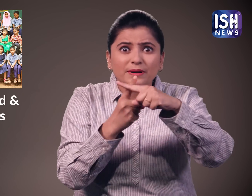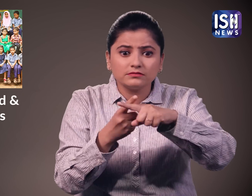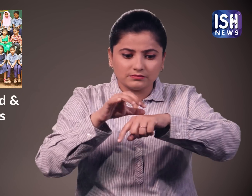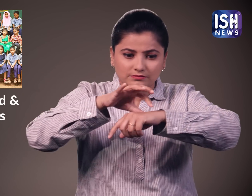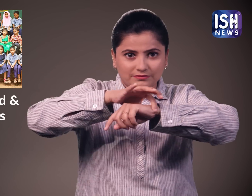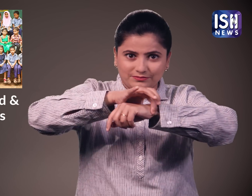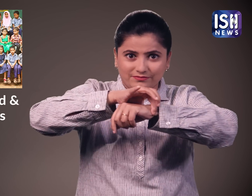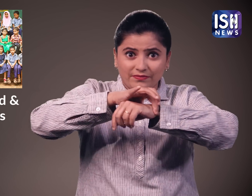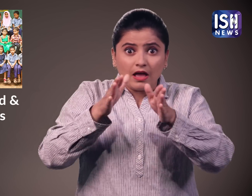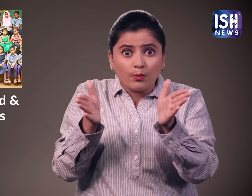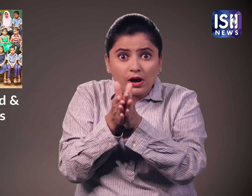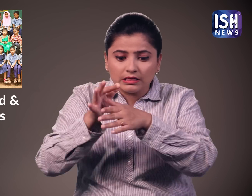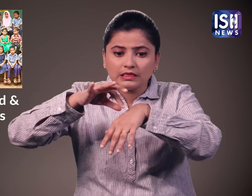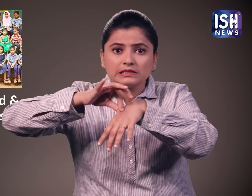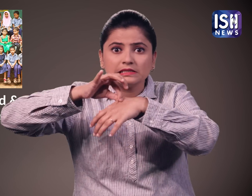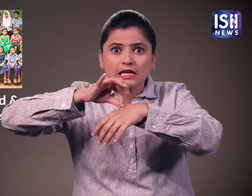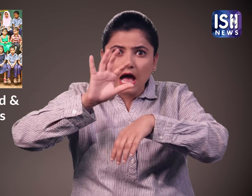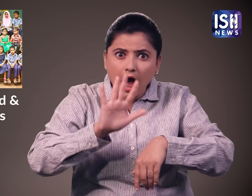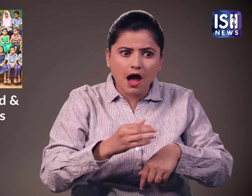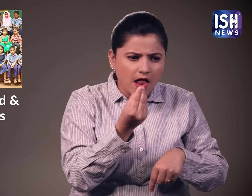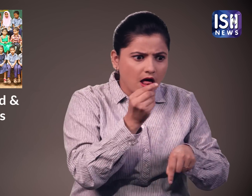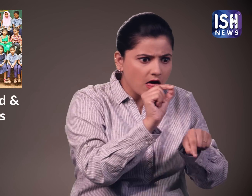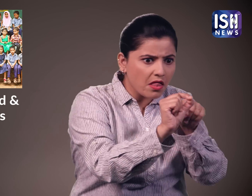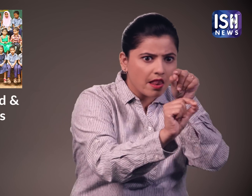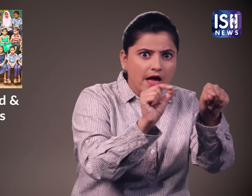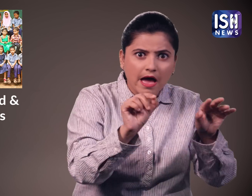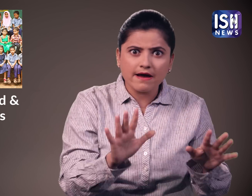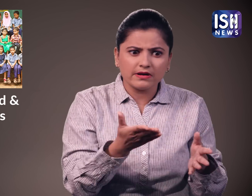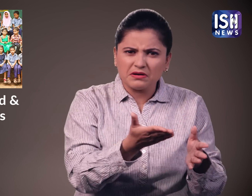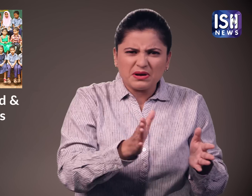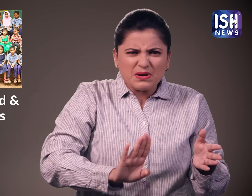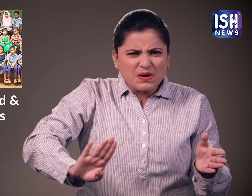Sometimes you can also see the flesh that is attached to the skeletons. How strange!